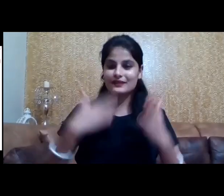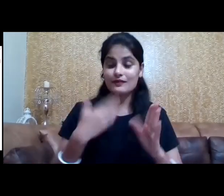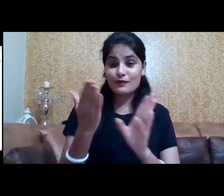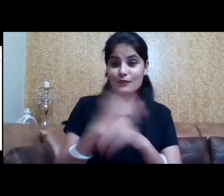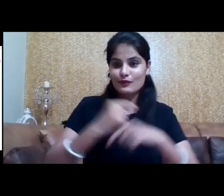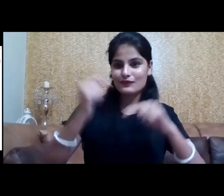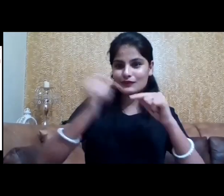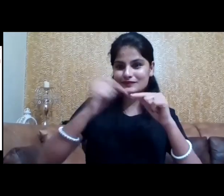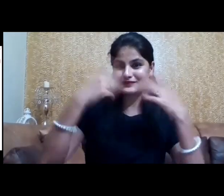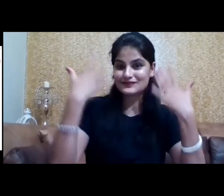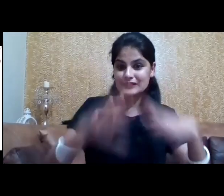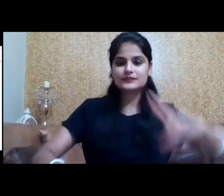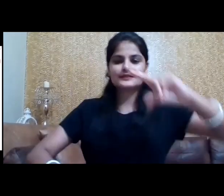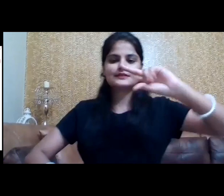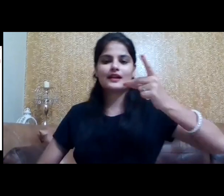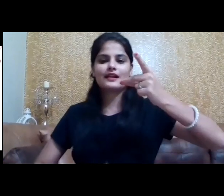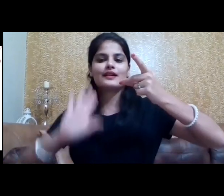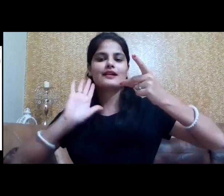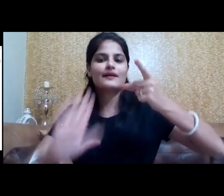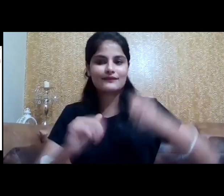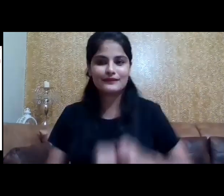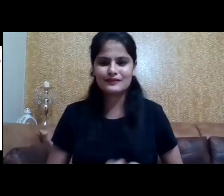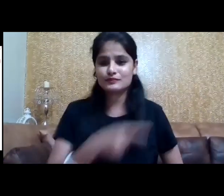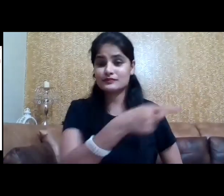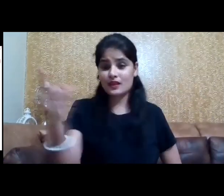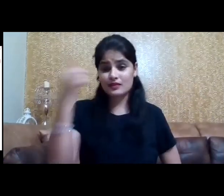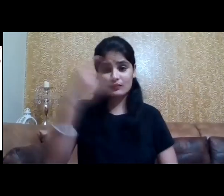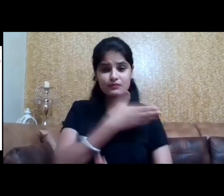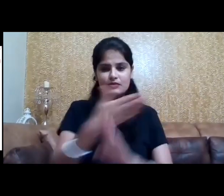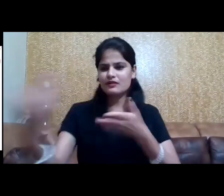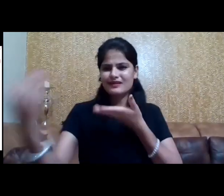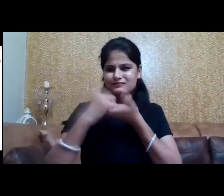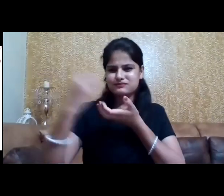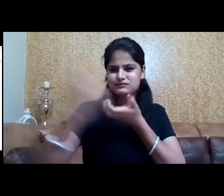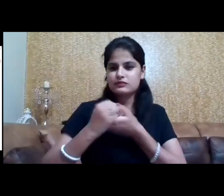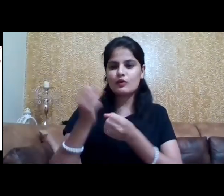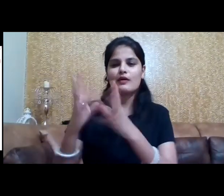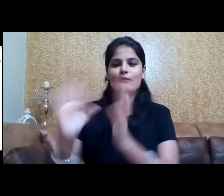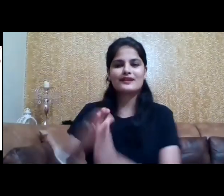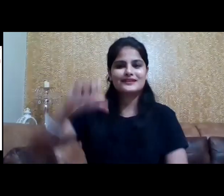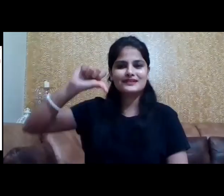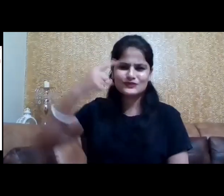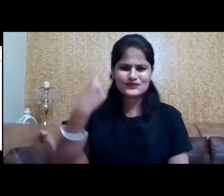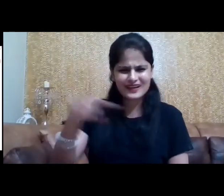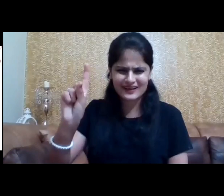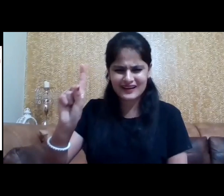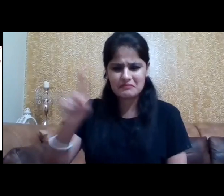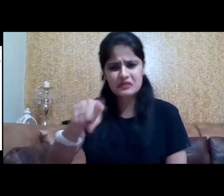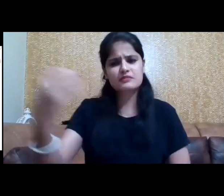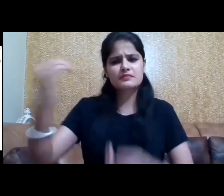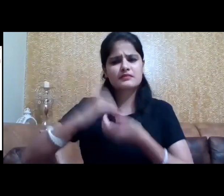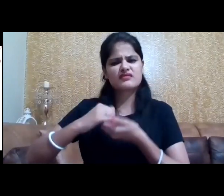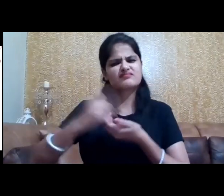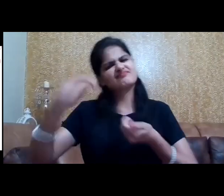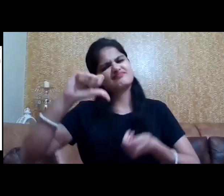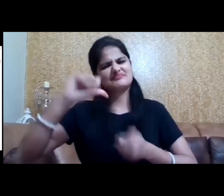Great. Now so after the first poll, we have another poll. So for now we